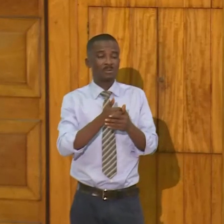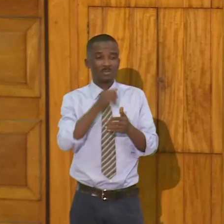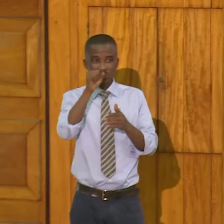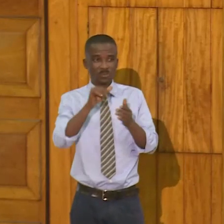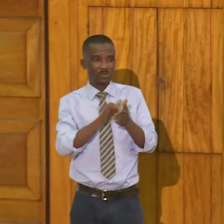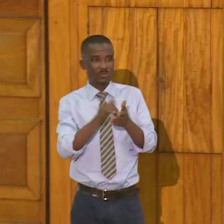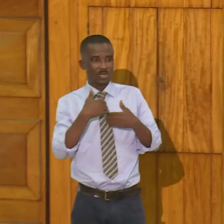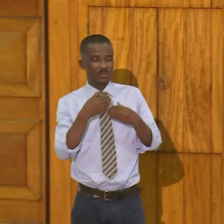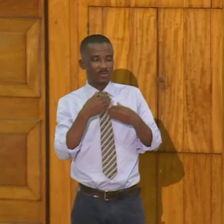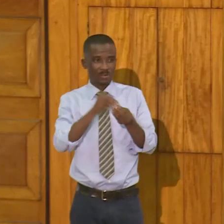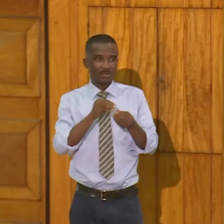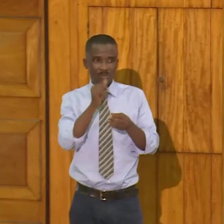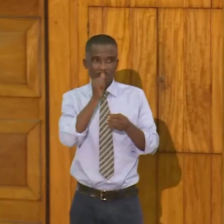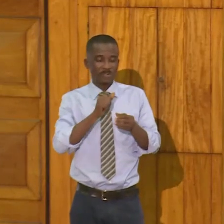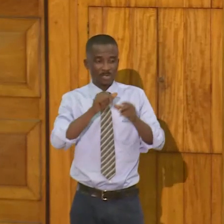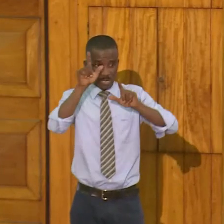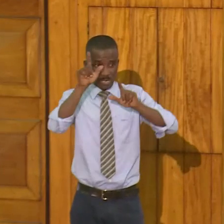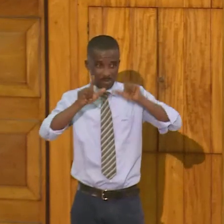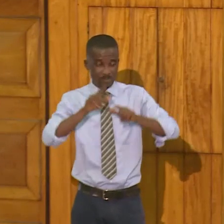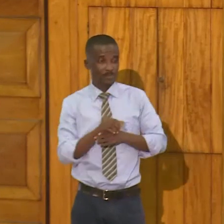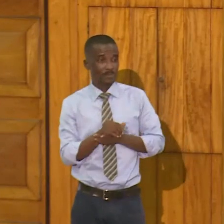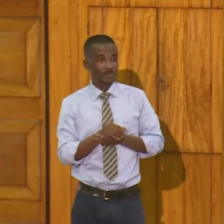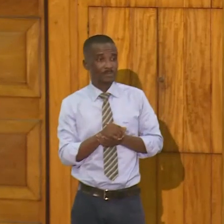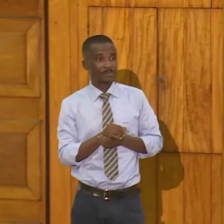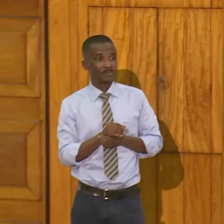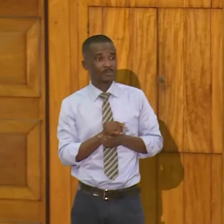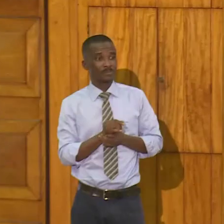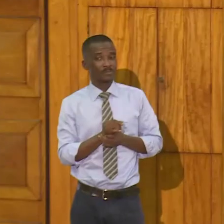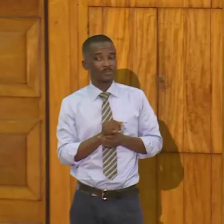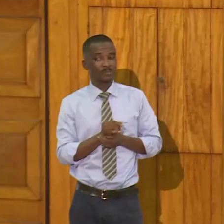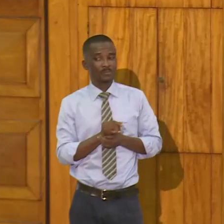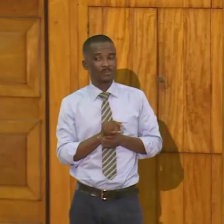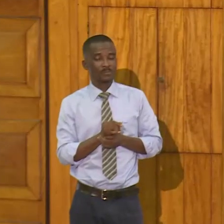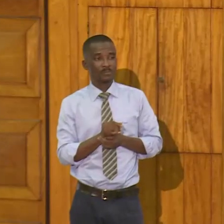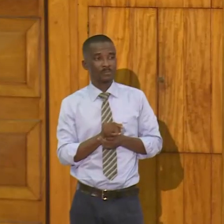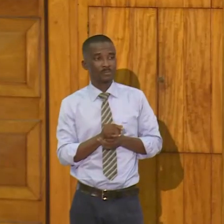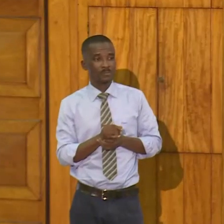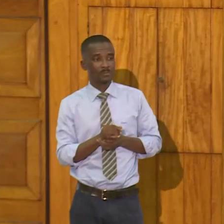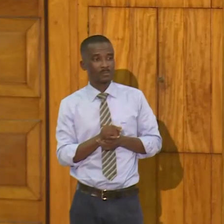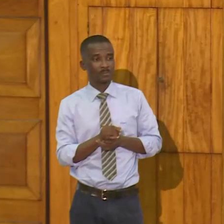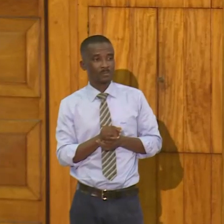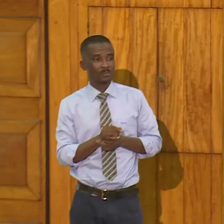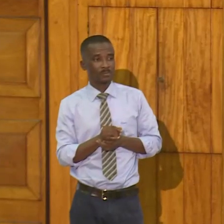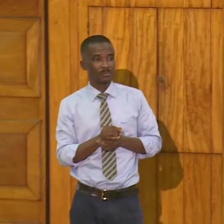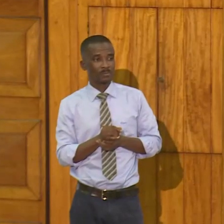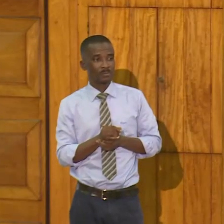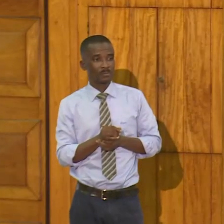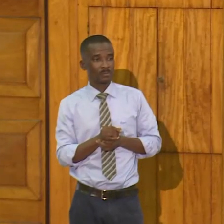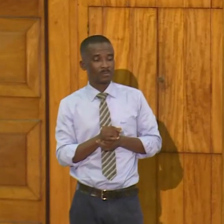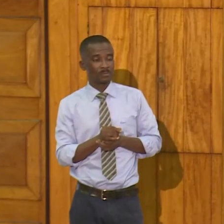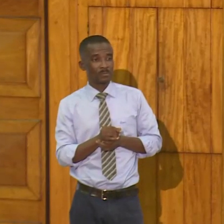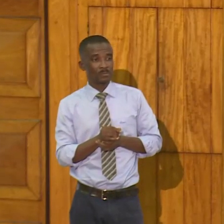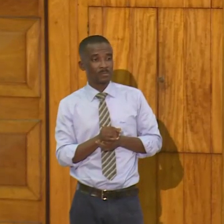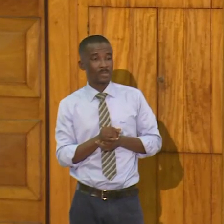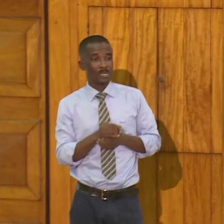that we also add the private laboratories to that. You talk about samples collected in private laboratories going